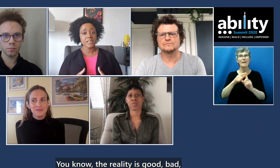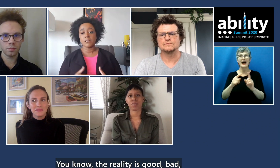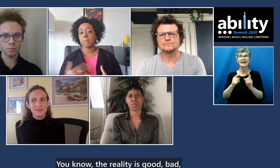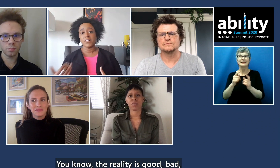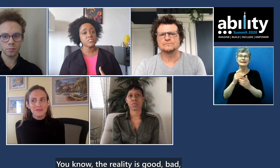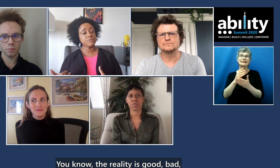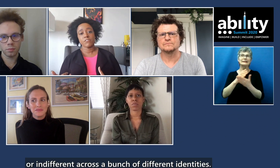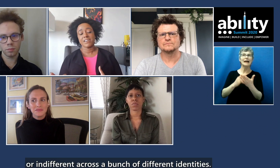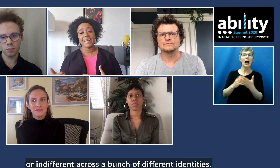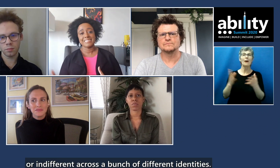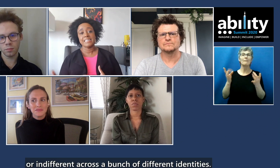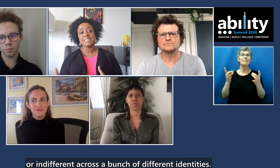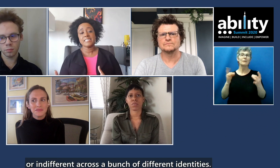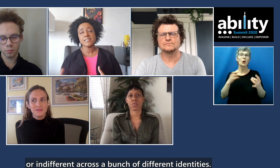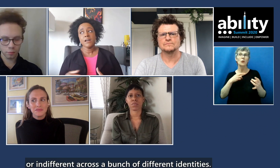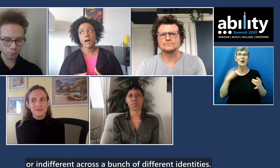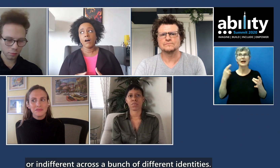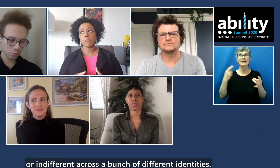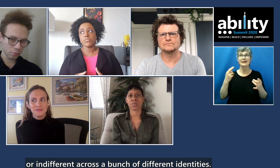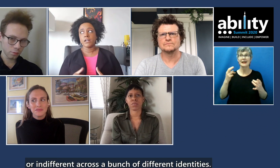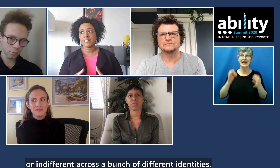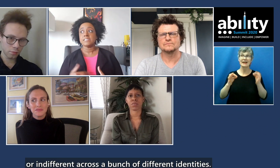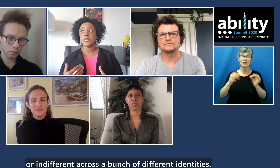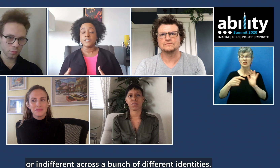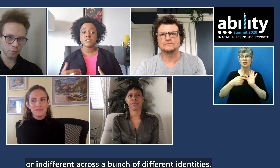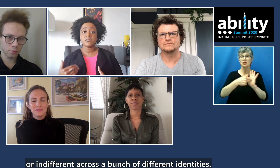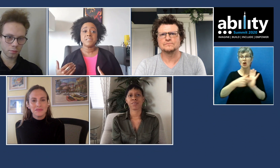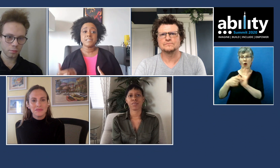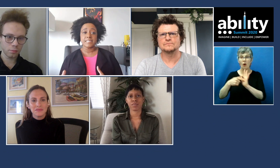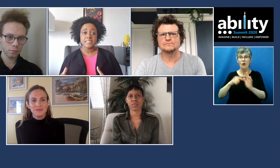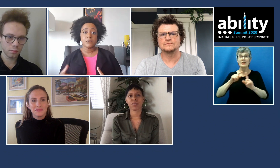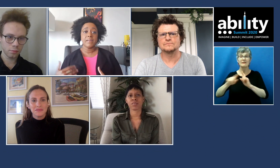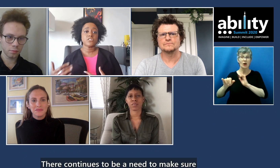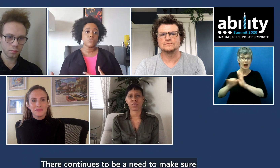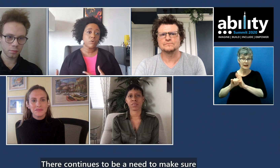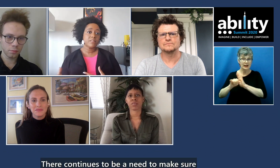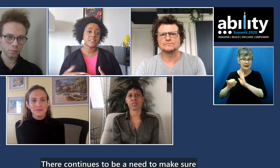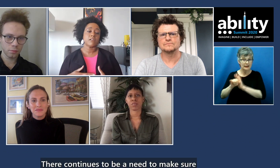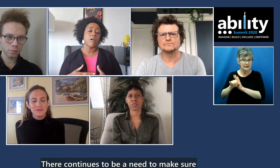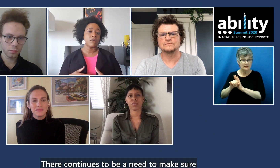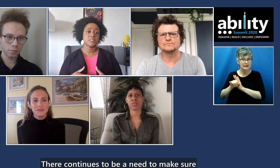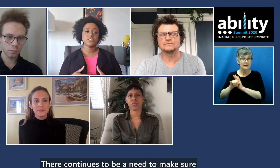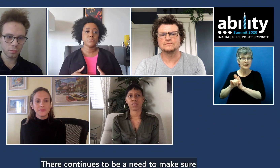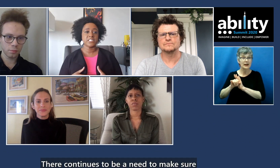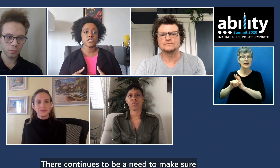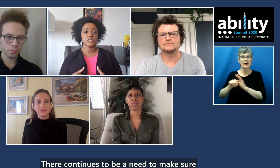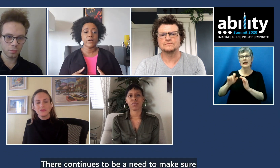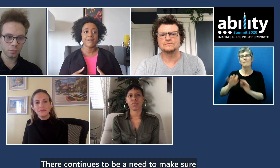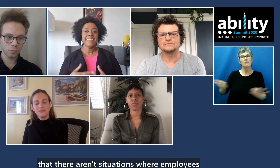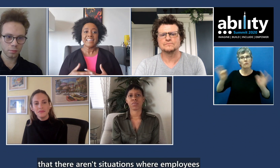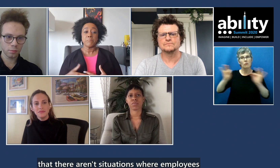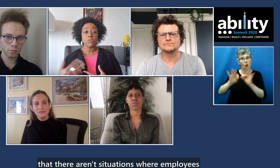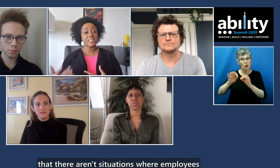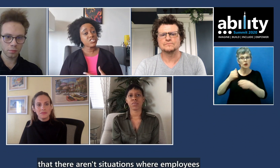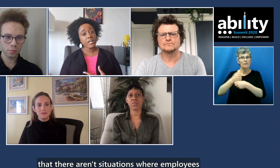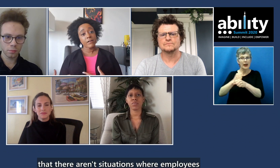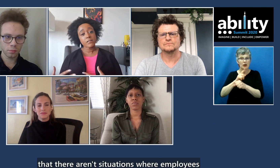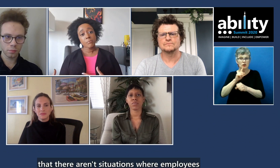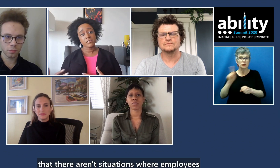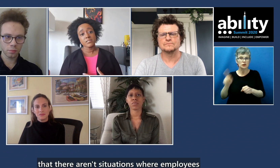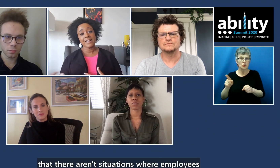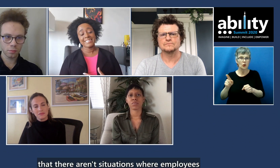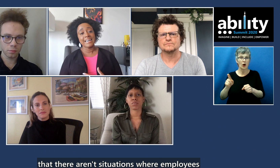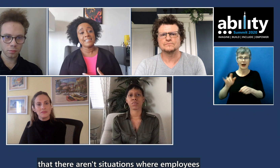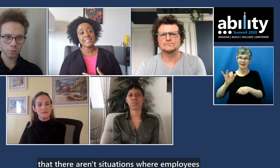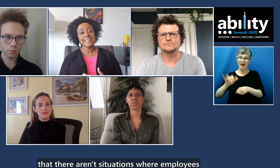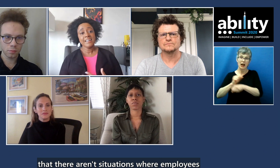indifferent across a bunch of different identities. There continues to be a need to make sure that there aren't situations where employees sharing